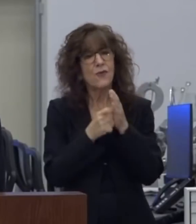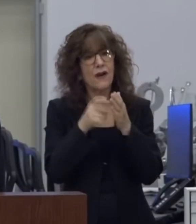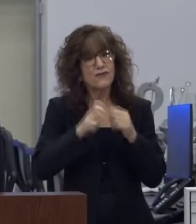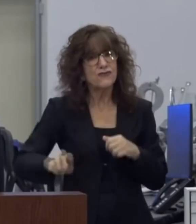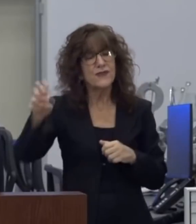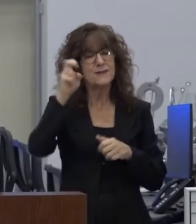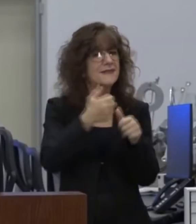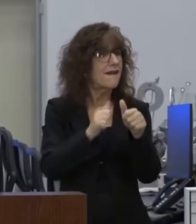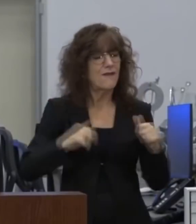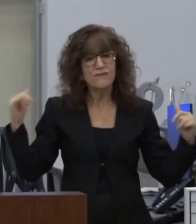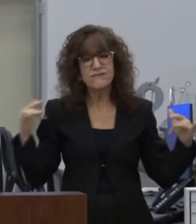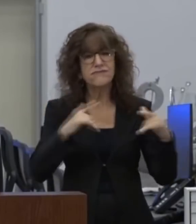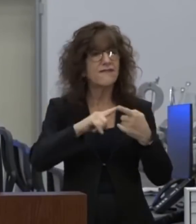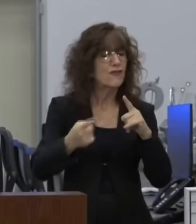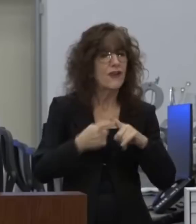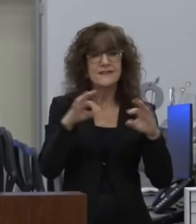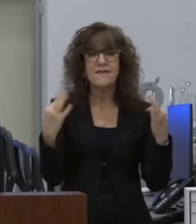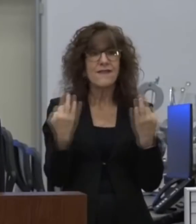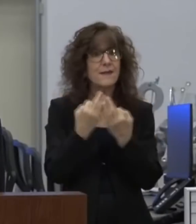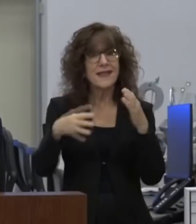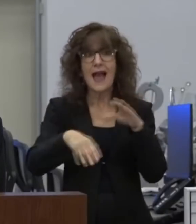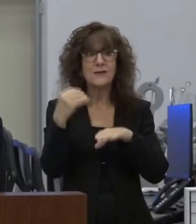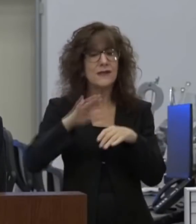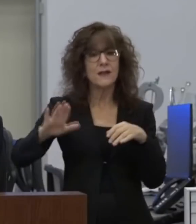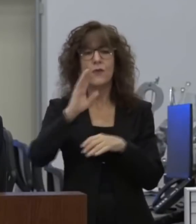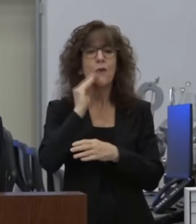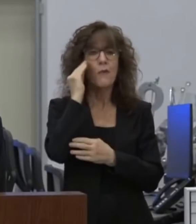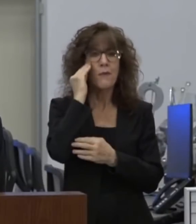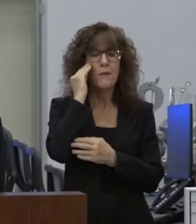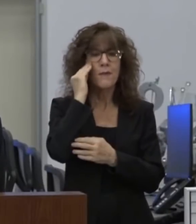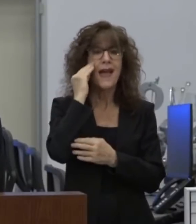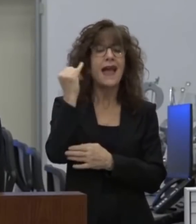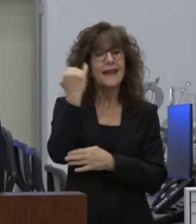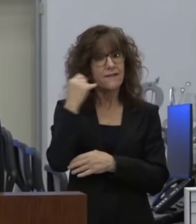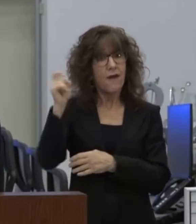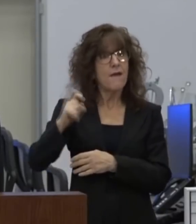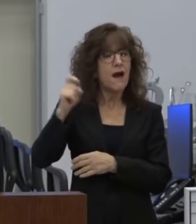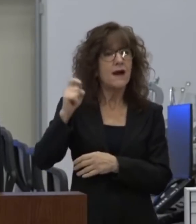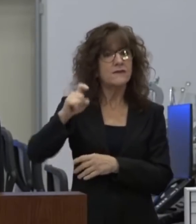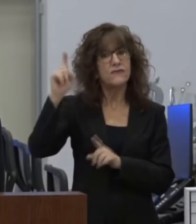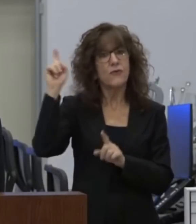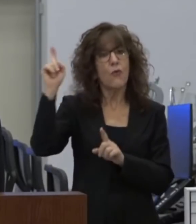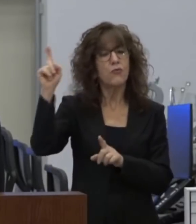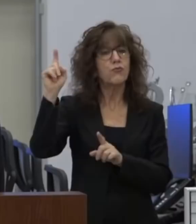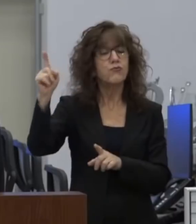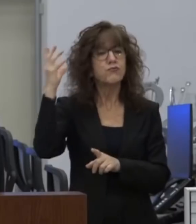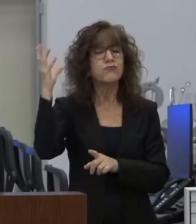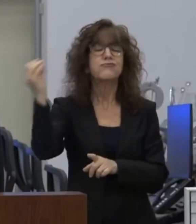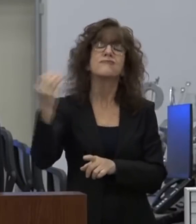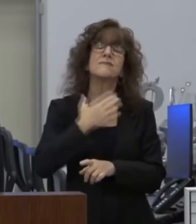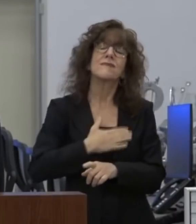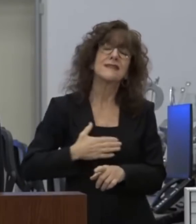avoid gathering with friends and family outside your immediate household, and if you do need to go out in public, please